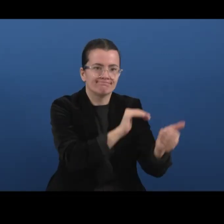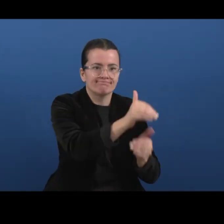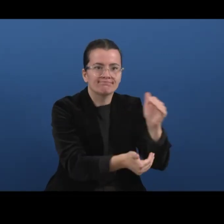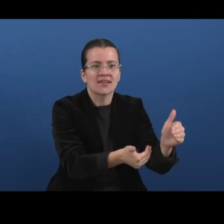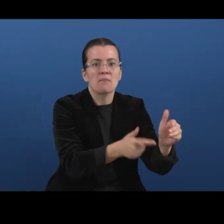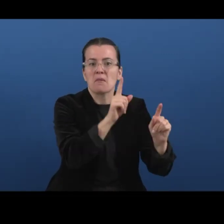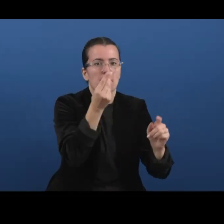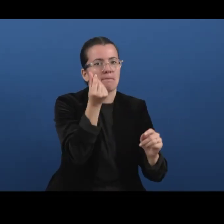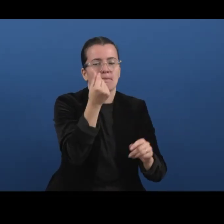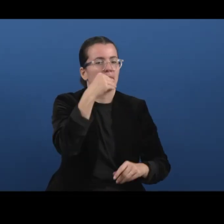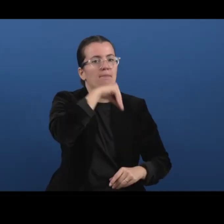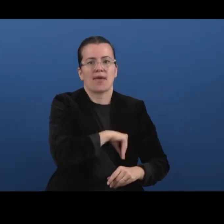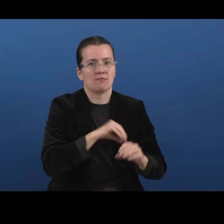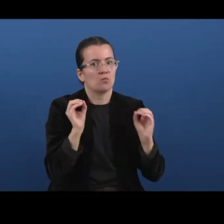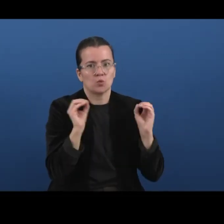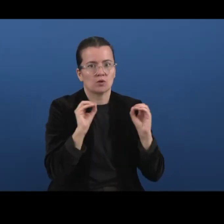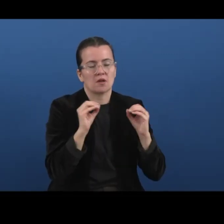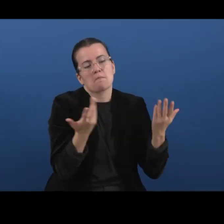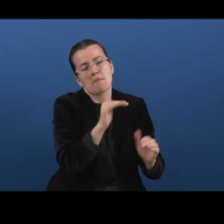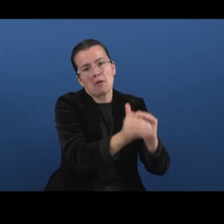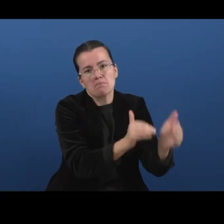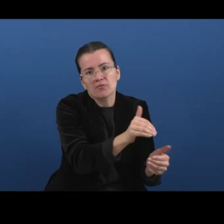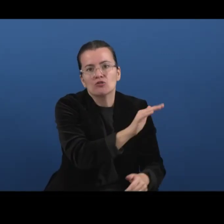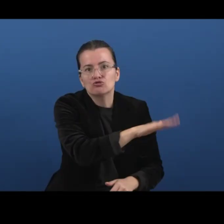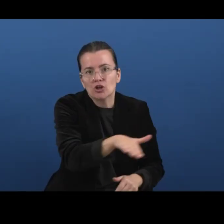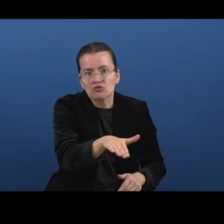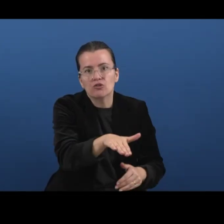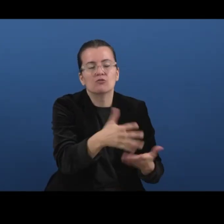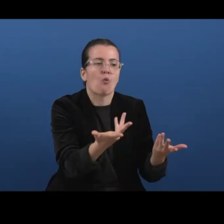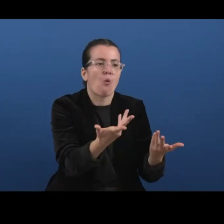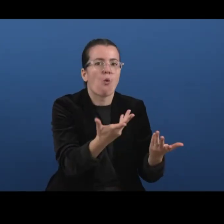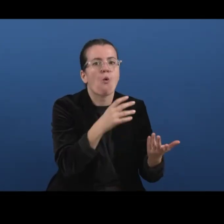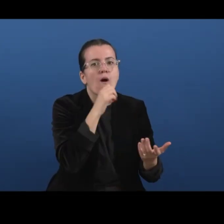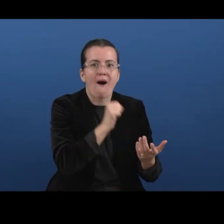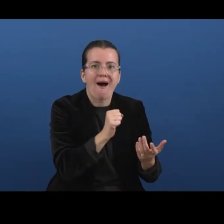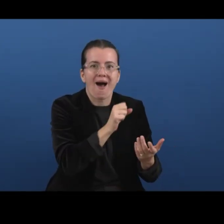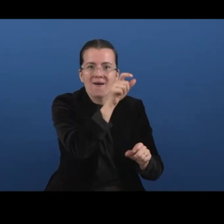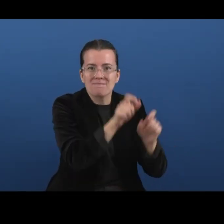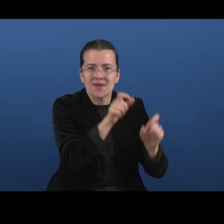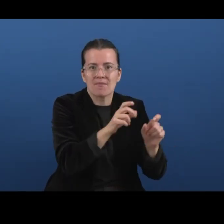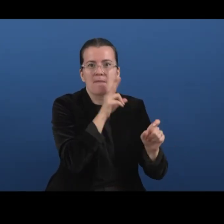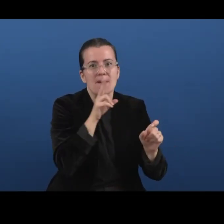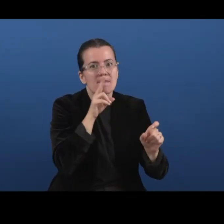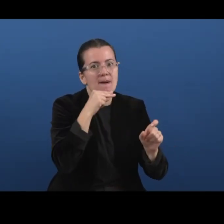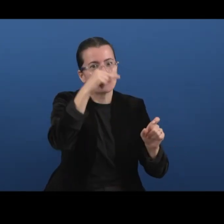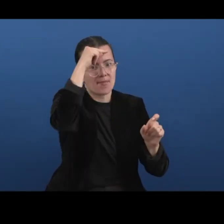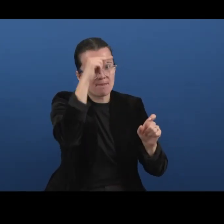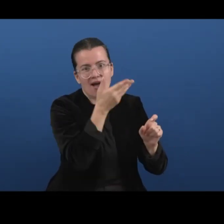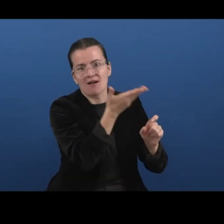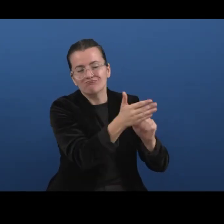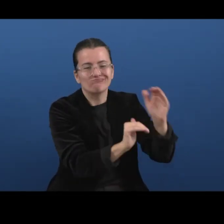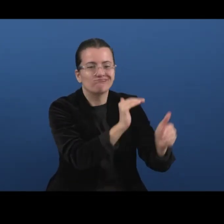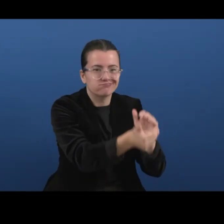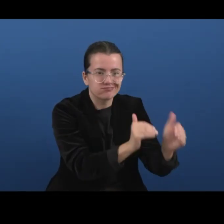or parents, and I am employed. And when we talk about care, we mean this now in a general sense. It doesn't have to